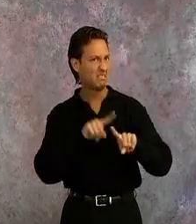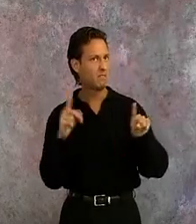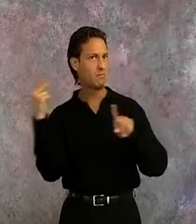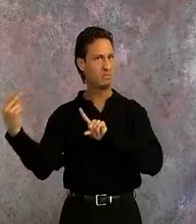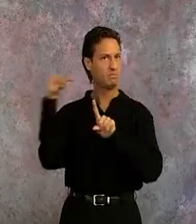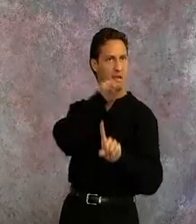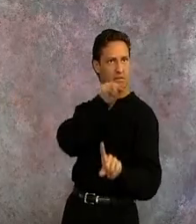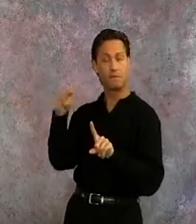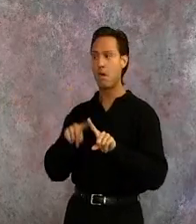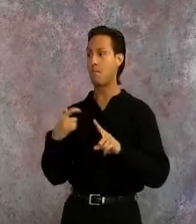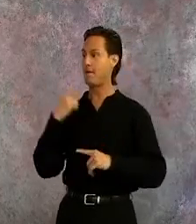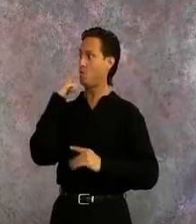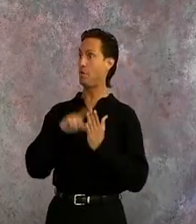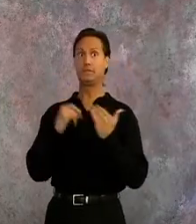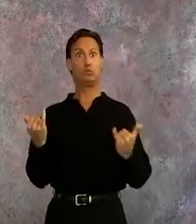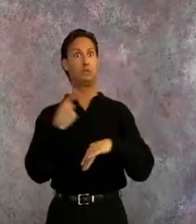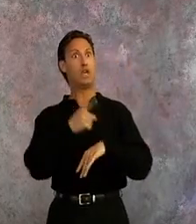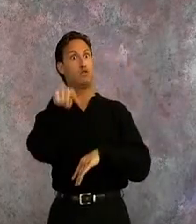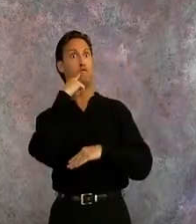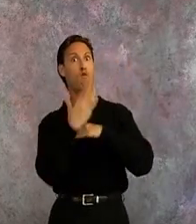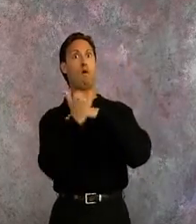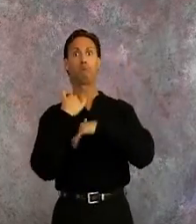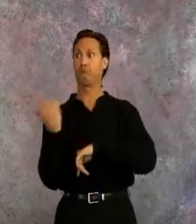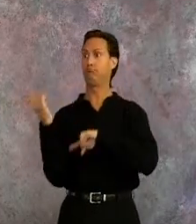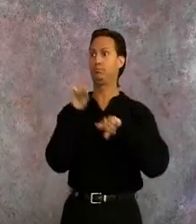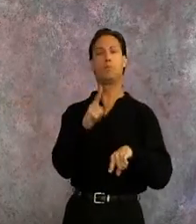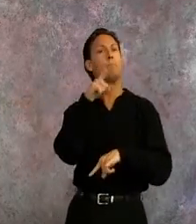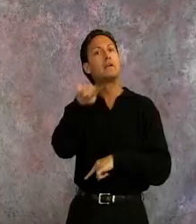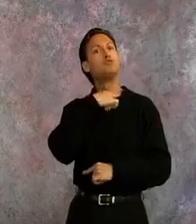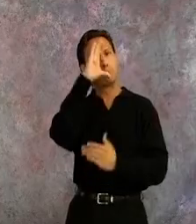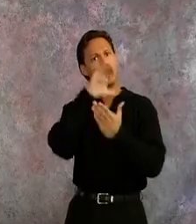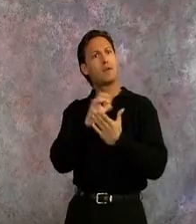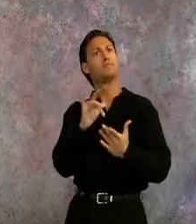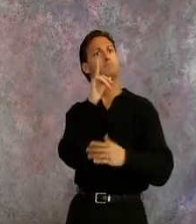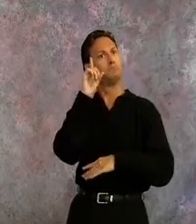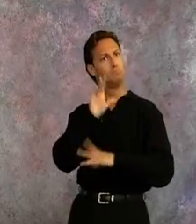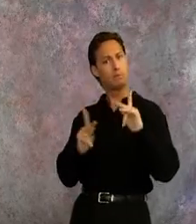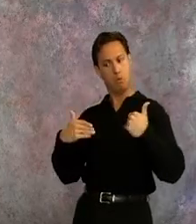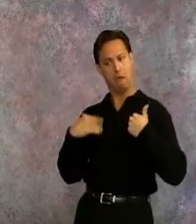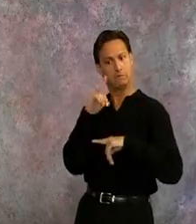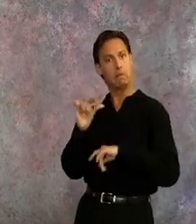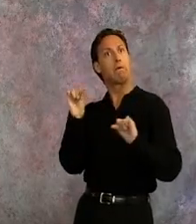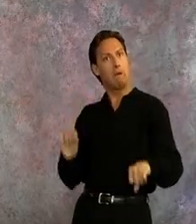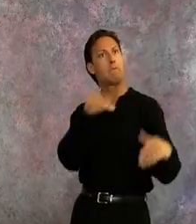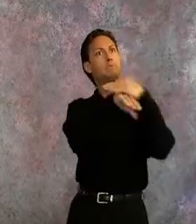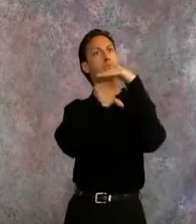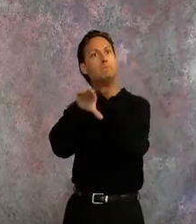I'm happy to know that you guys are not of that nature, not of that belief that that people with disabilities are you and